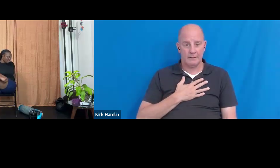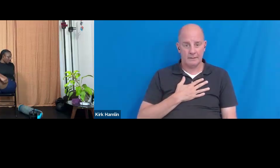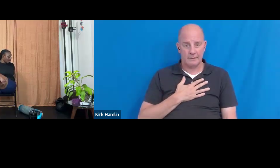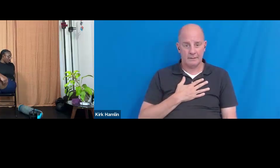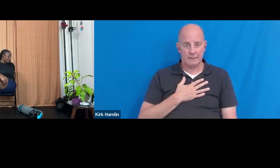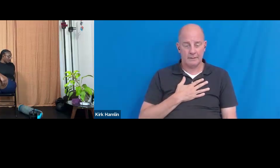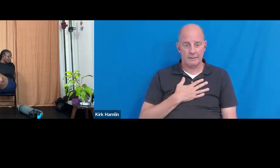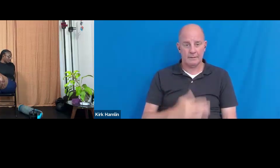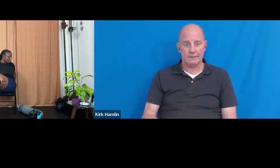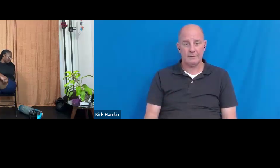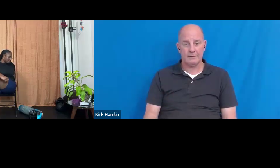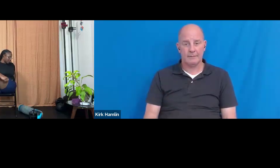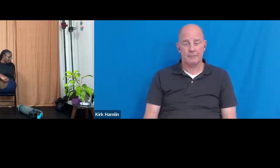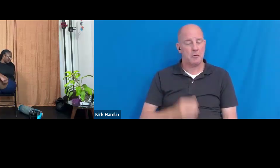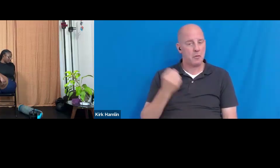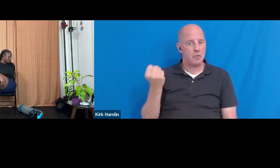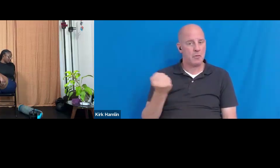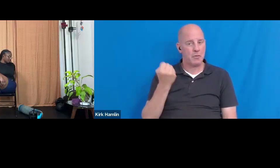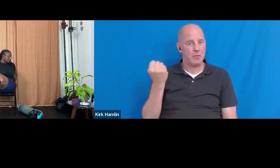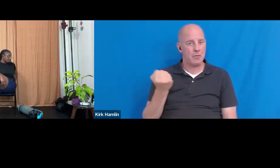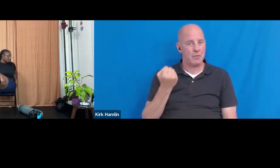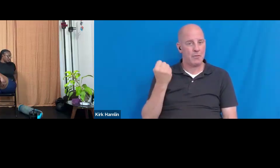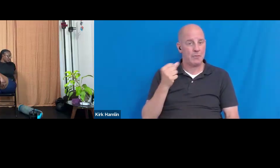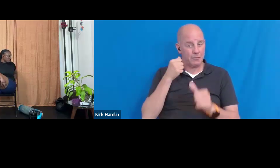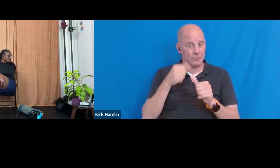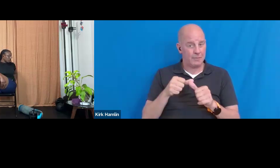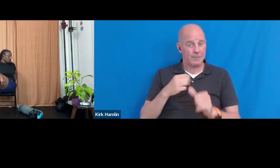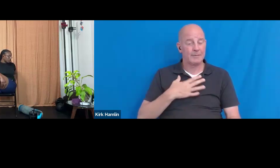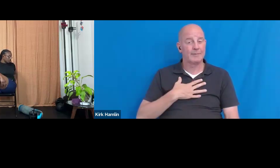And let's hang out and hold it. Deep breaths.